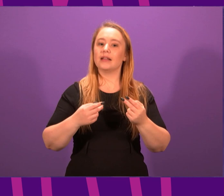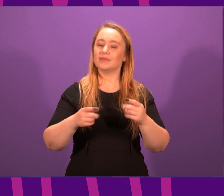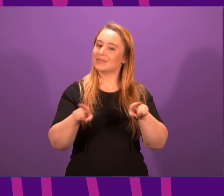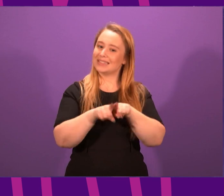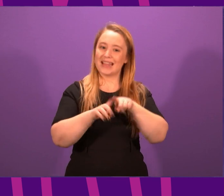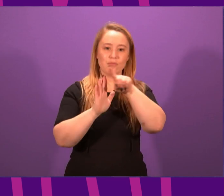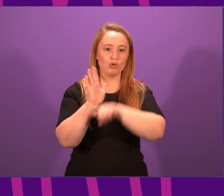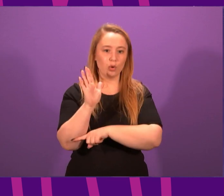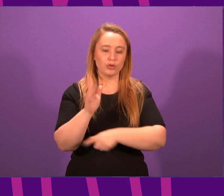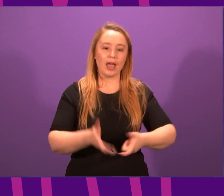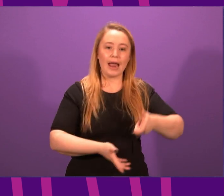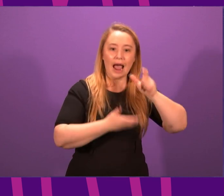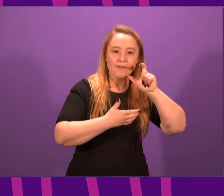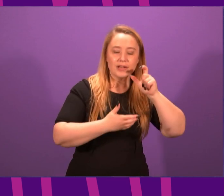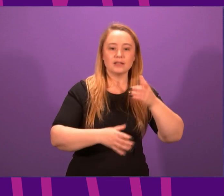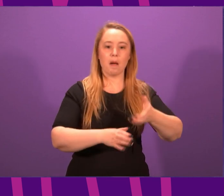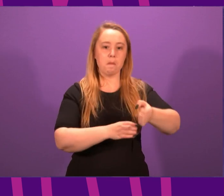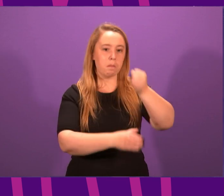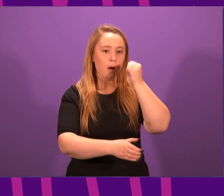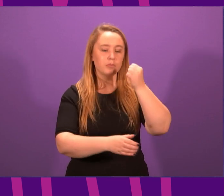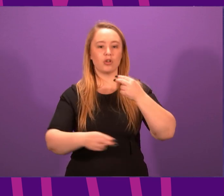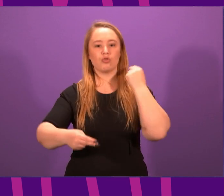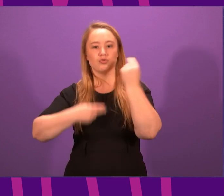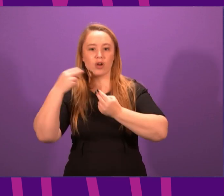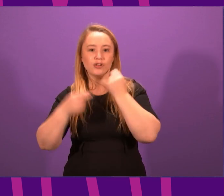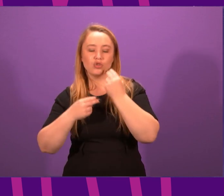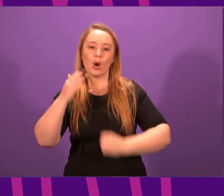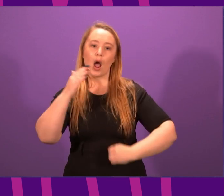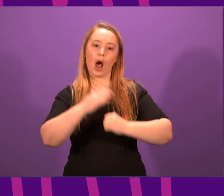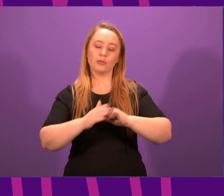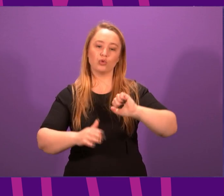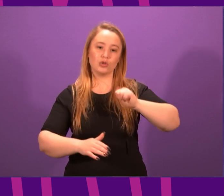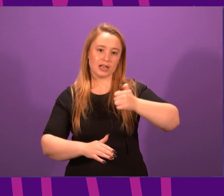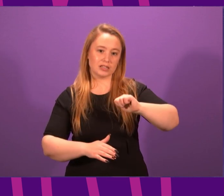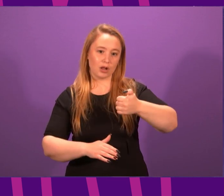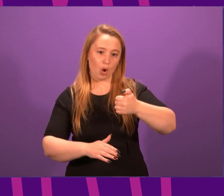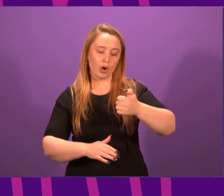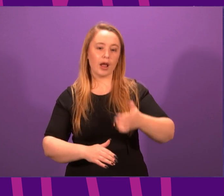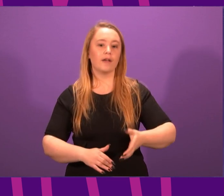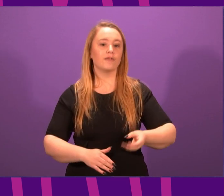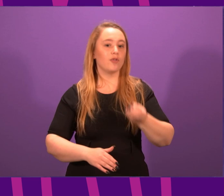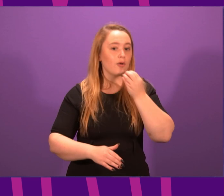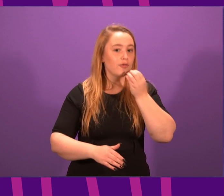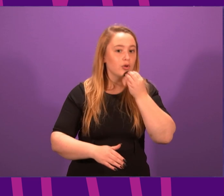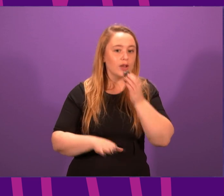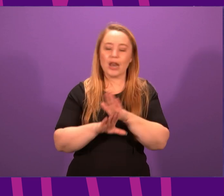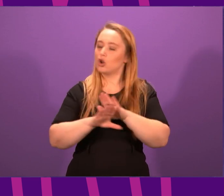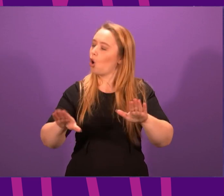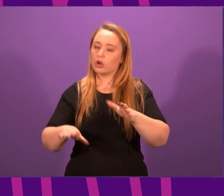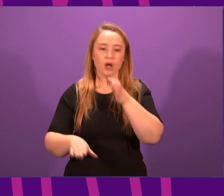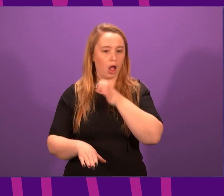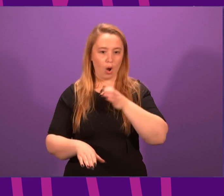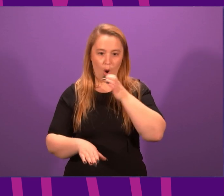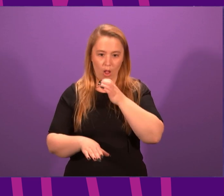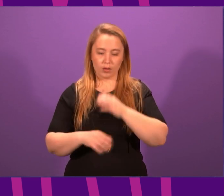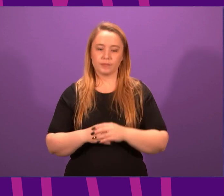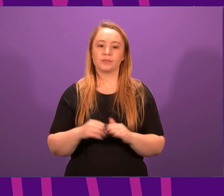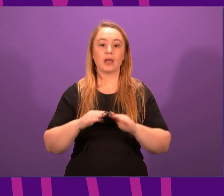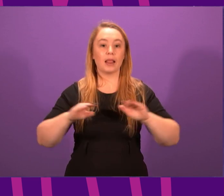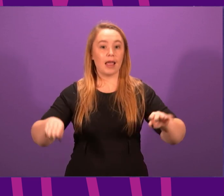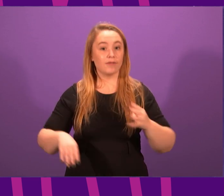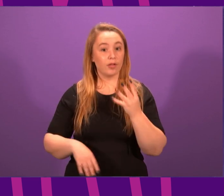cafes, pubs and restaurants will be allowed to open until 6 p.m. for food and non-alcoholic drinks. At level